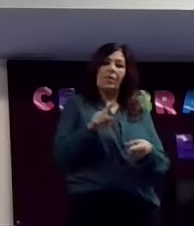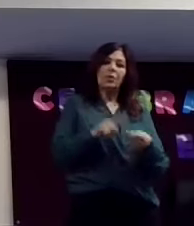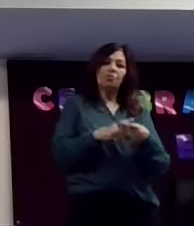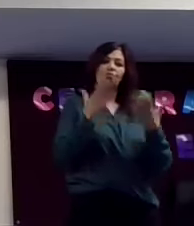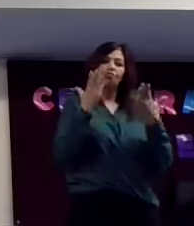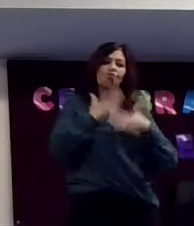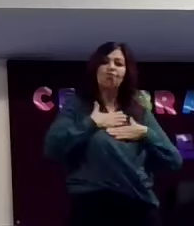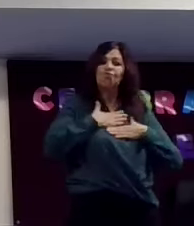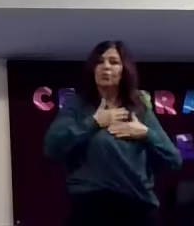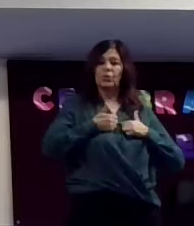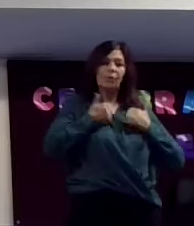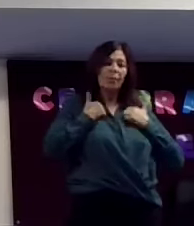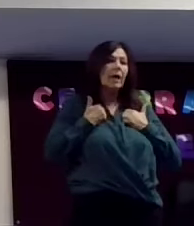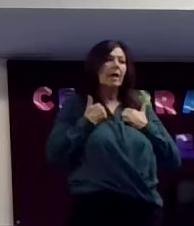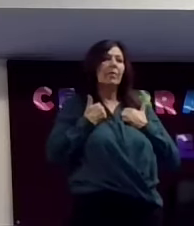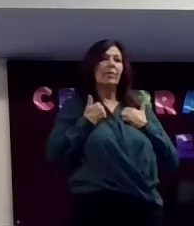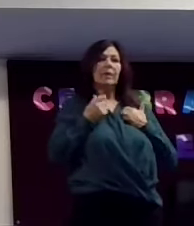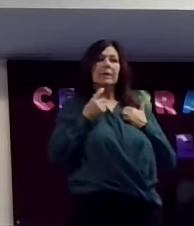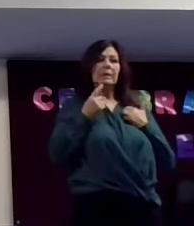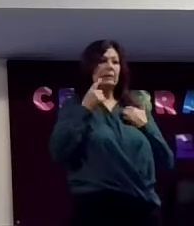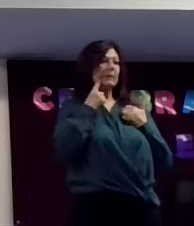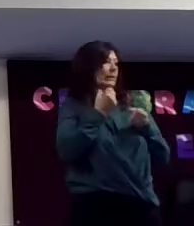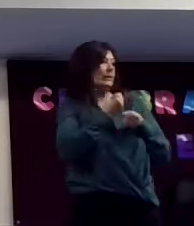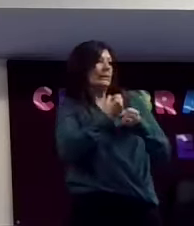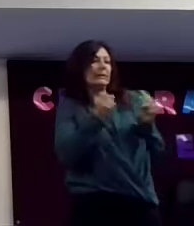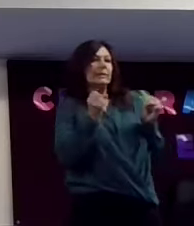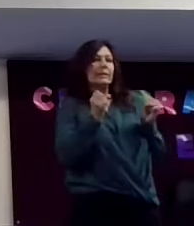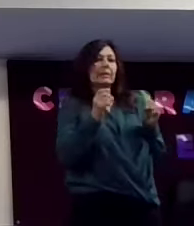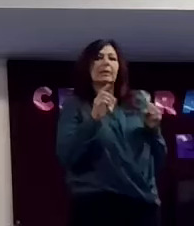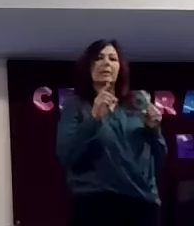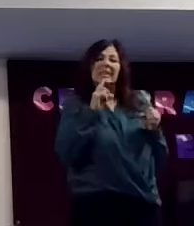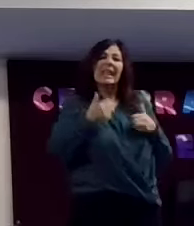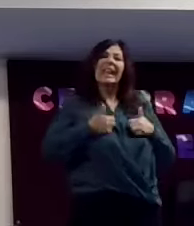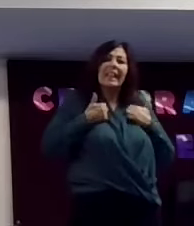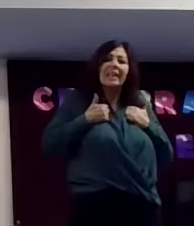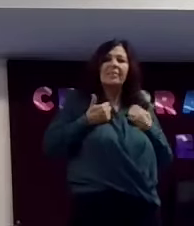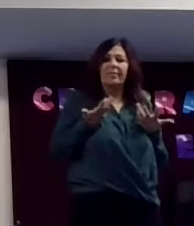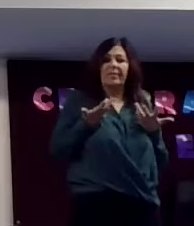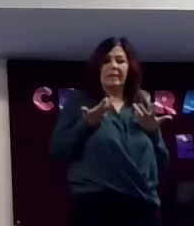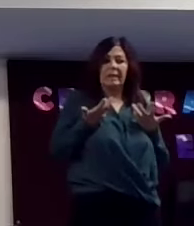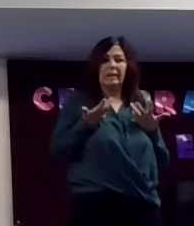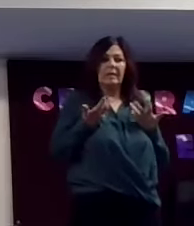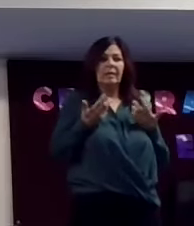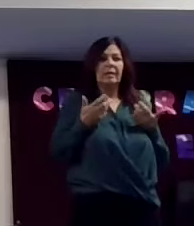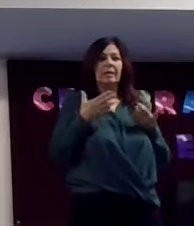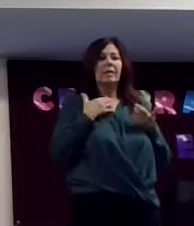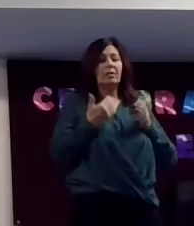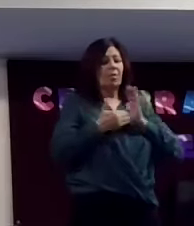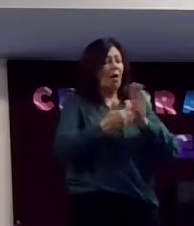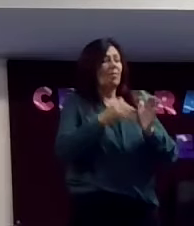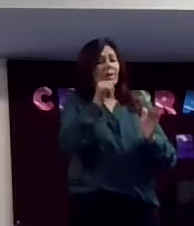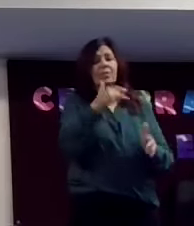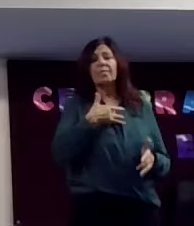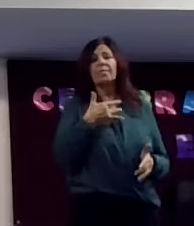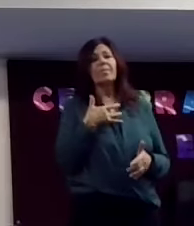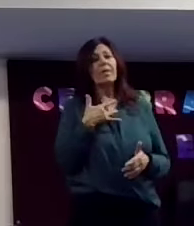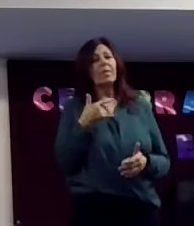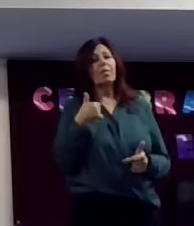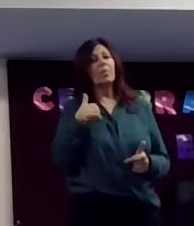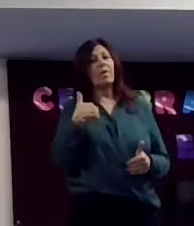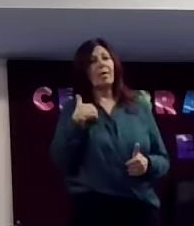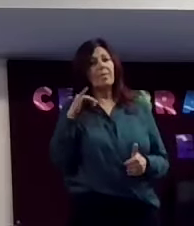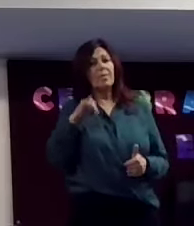to be able to survive, to be able to save for my family, to just to be able to live life in its fullest. And a lot of times I don't feel